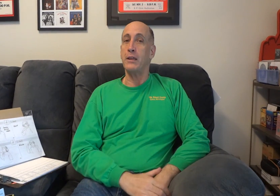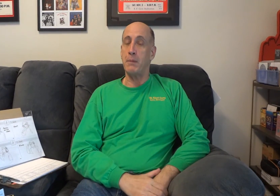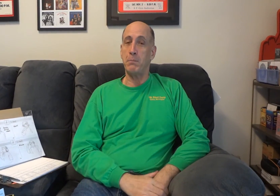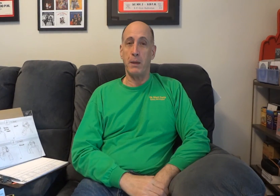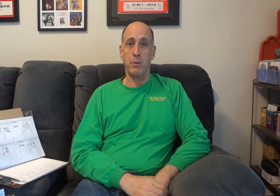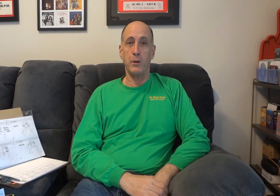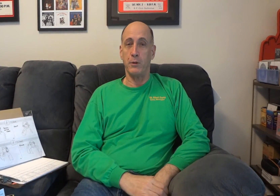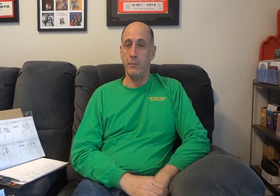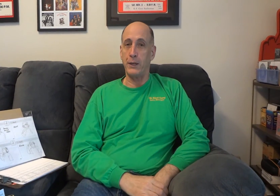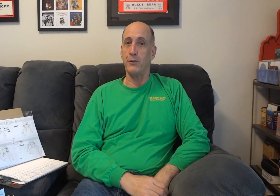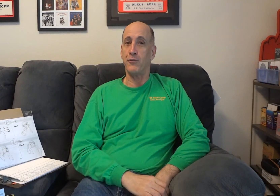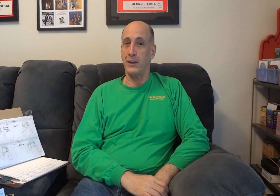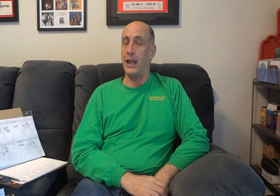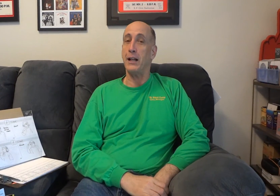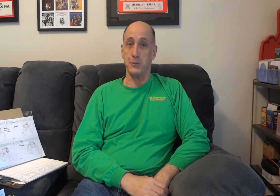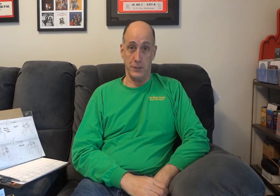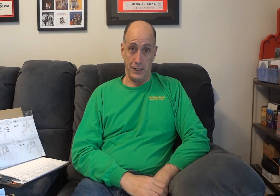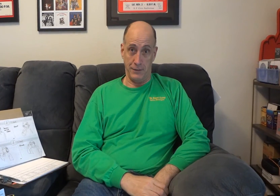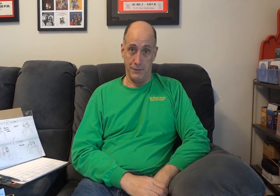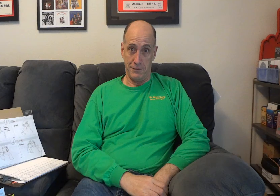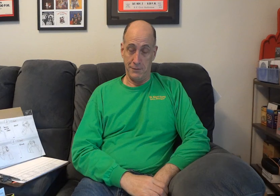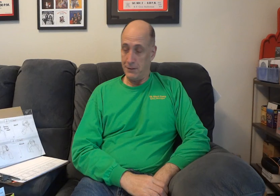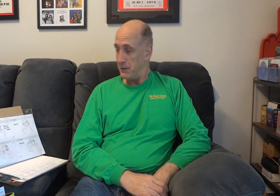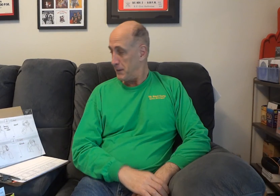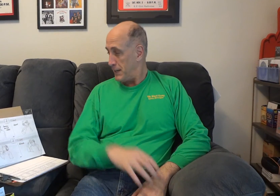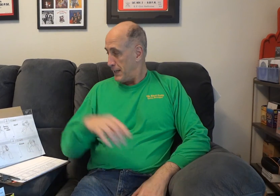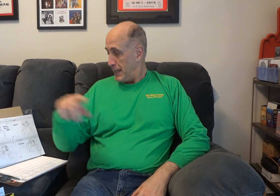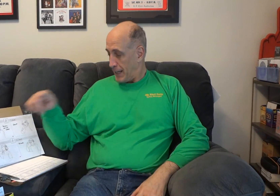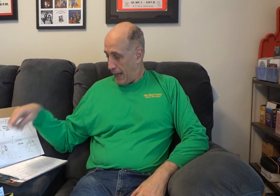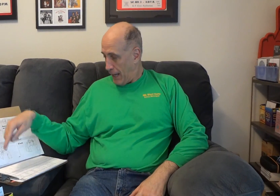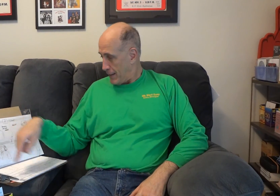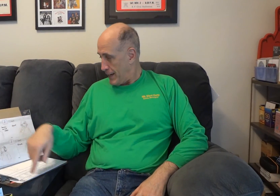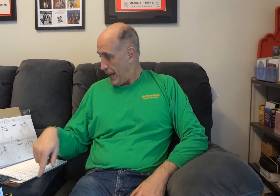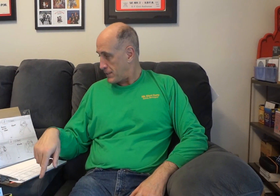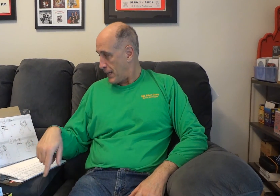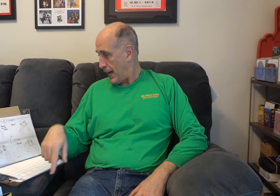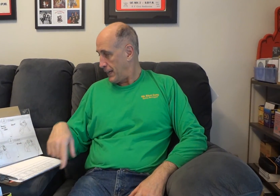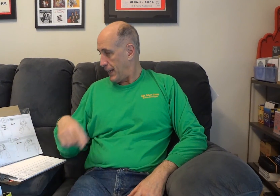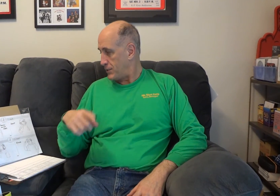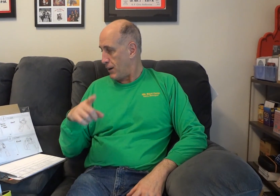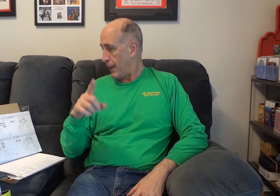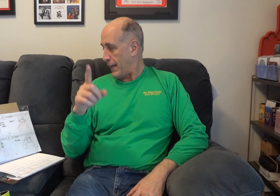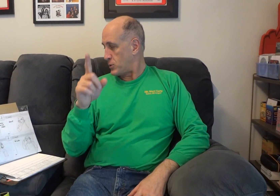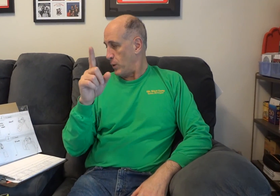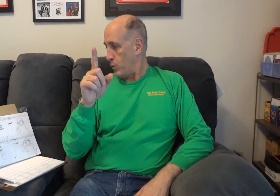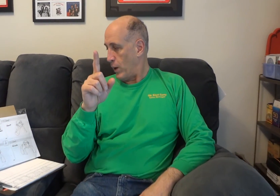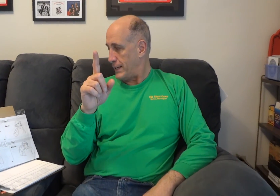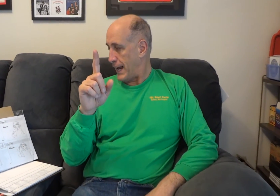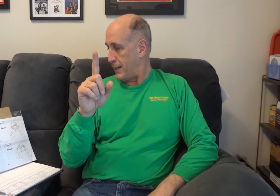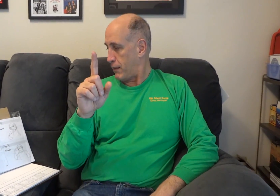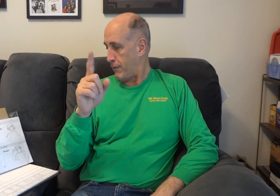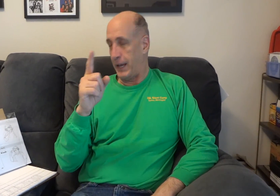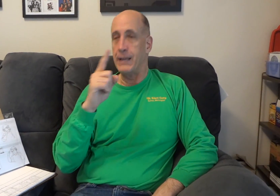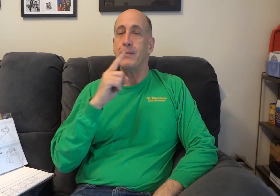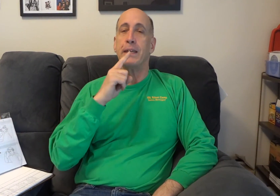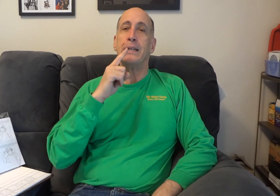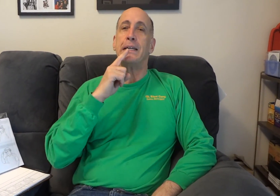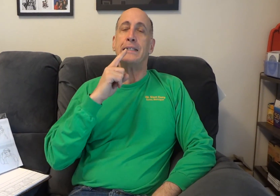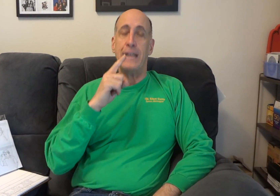meet people who will make you feel elderly. Okay, the next sign is our last one, 193,